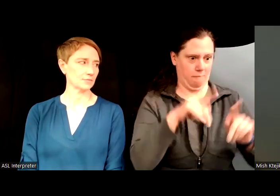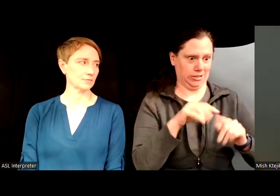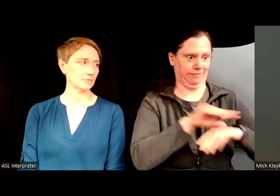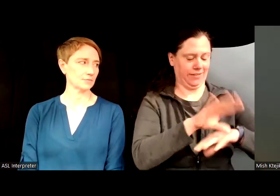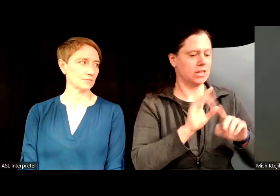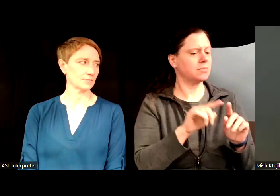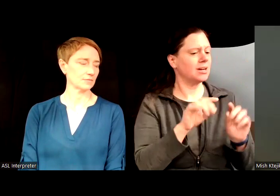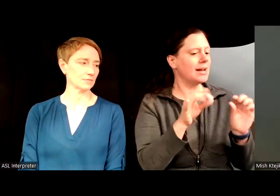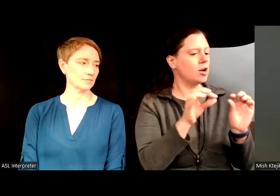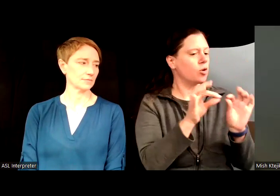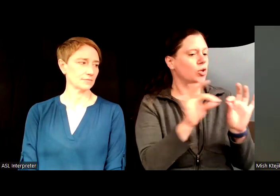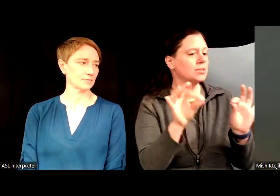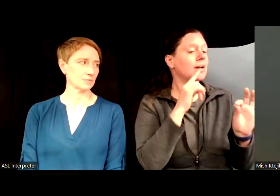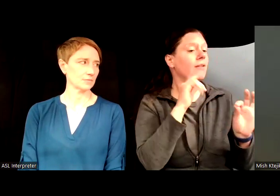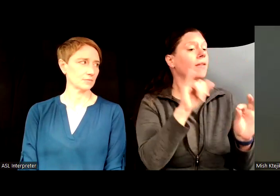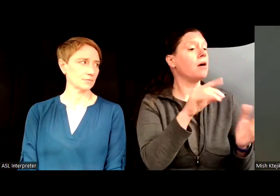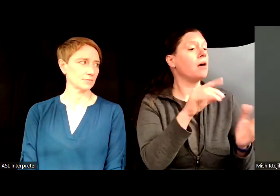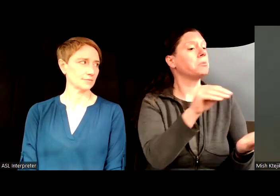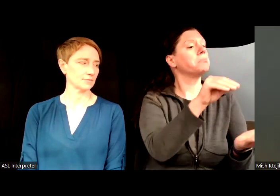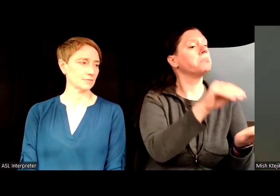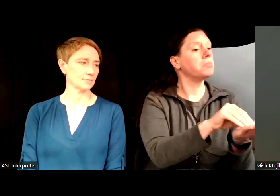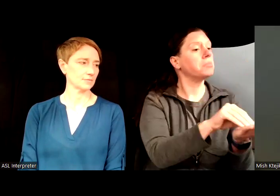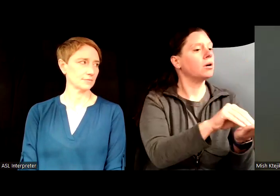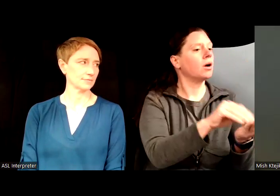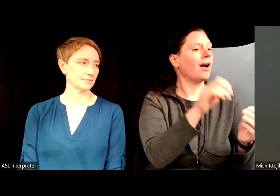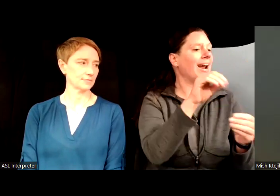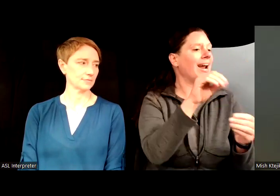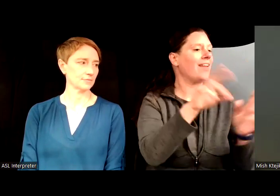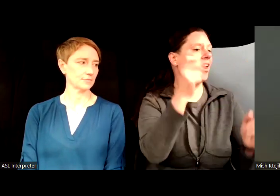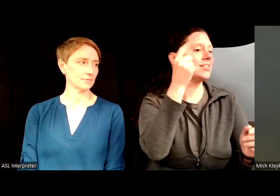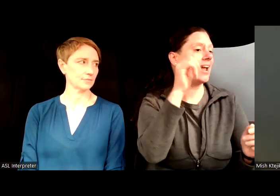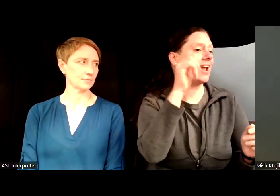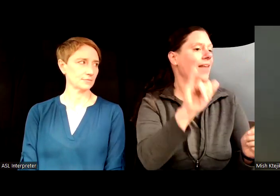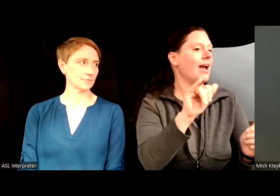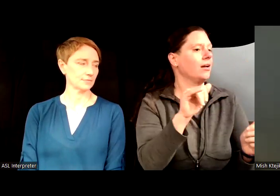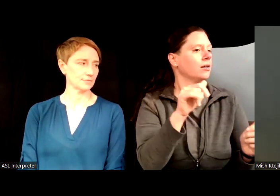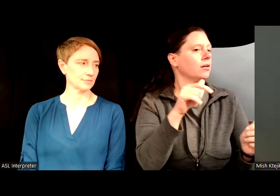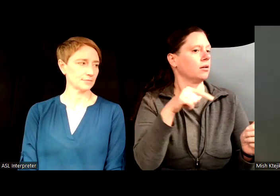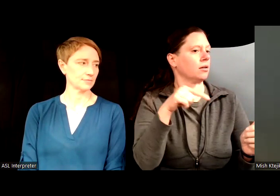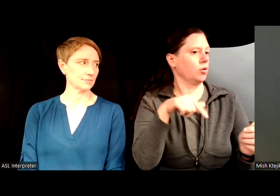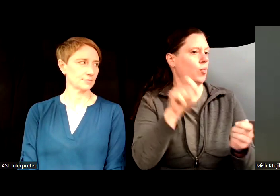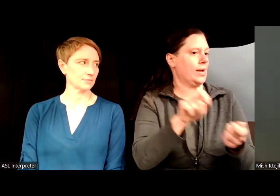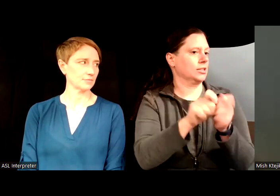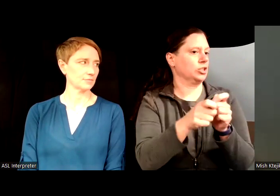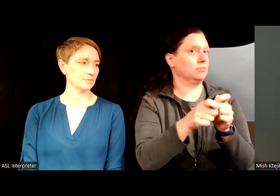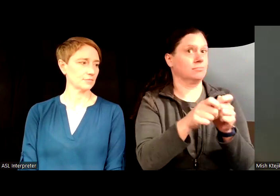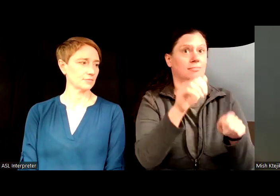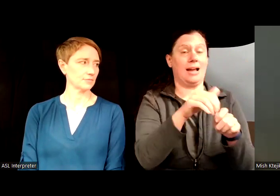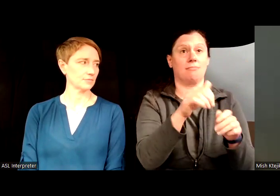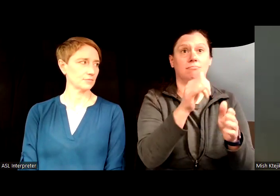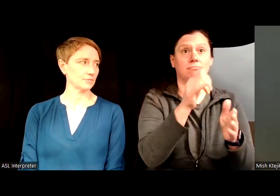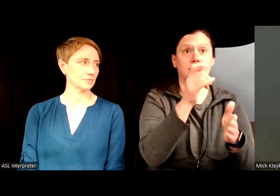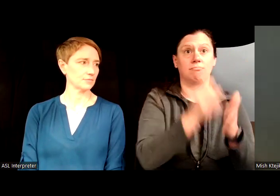know about, I'm the wrong person to advise on the legal terminology, but what if we put something to the